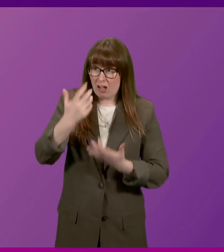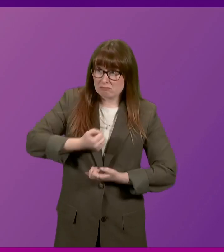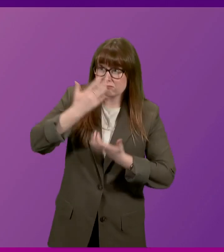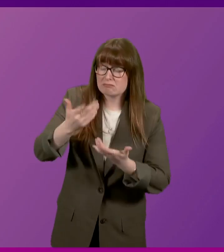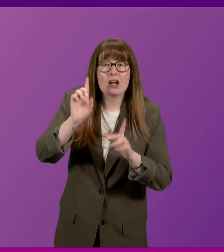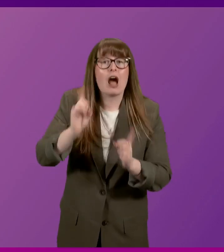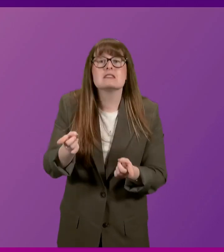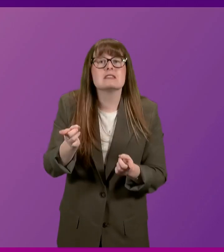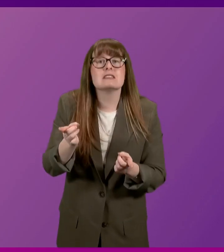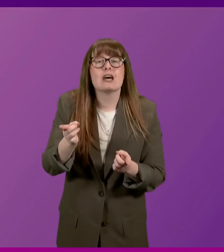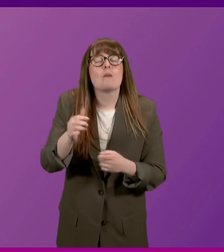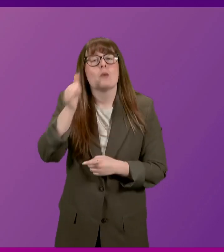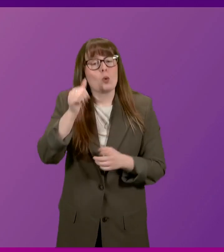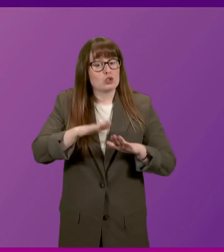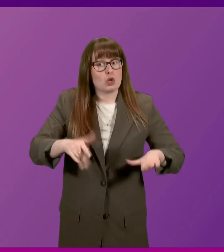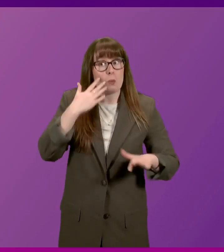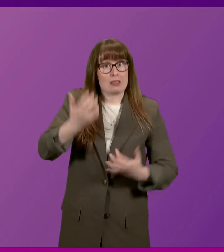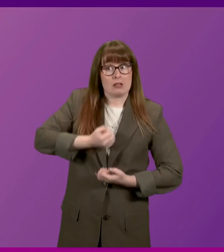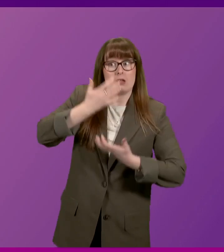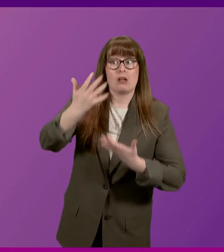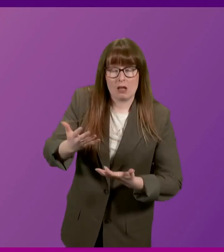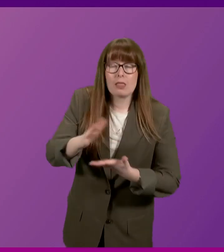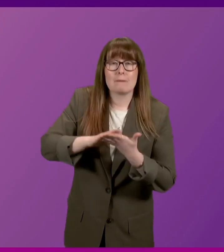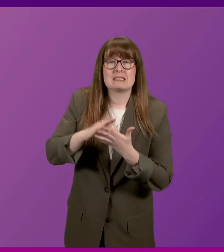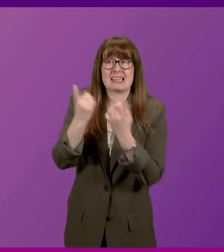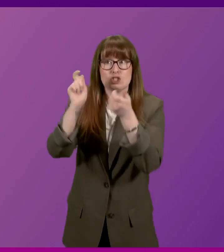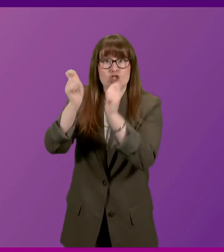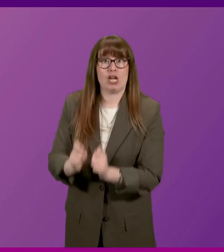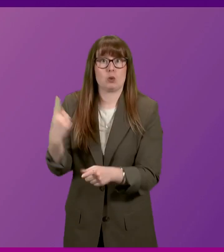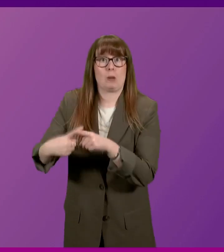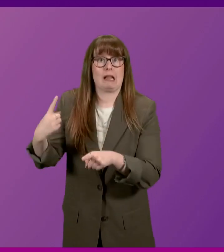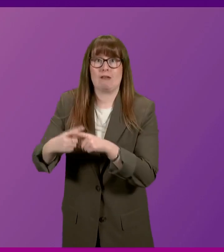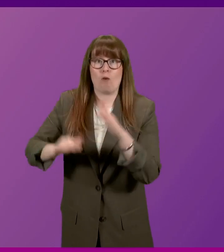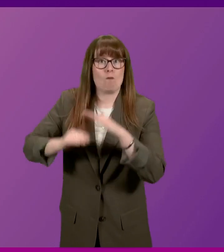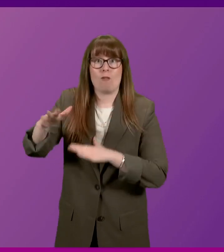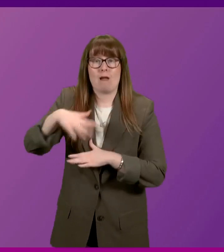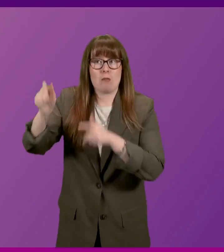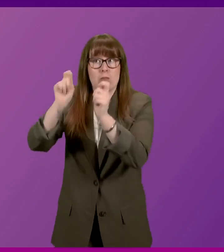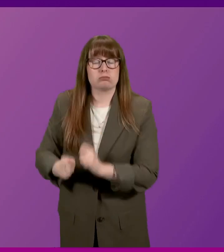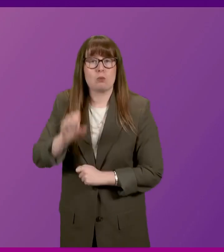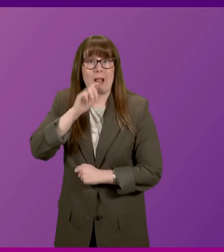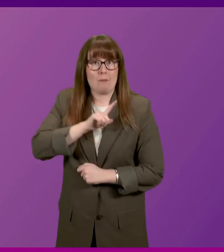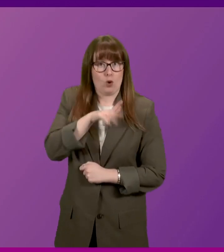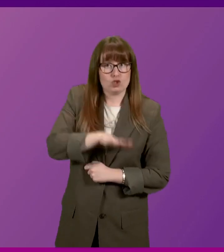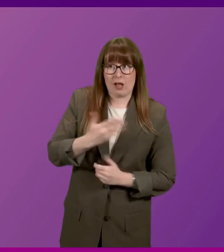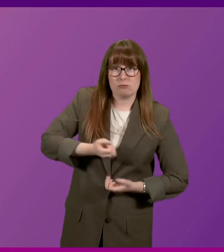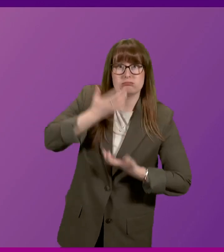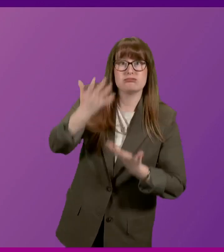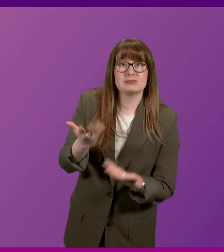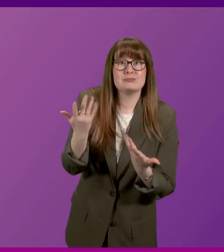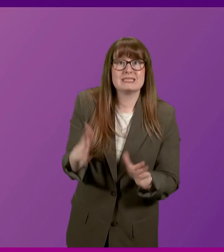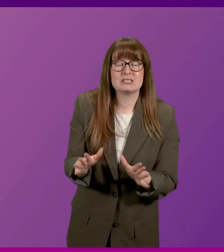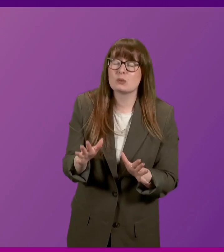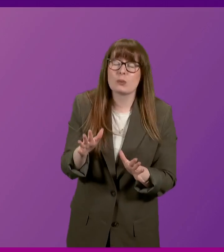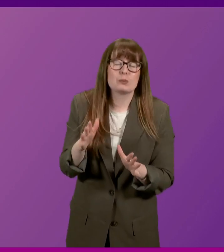up. But we know when children do that things can change really quickly for the whole family. So I think we've got a lot to